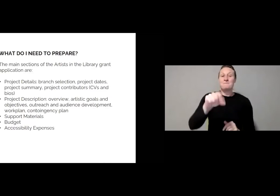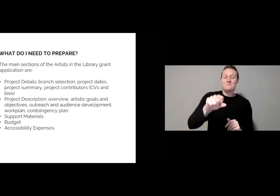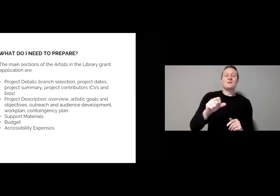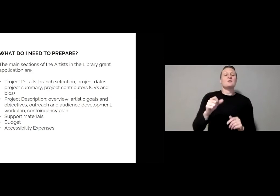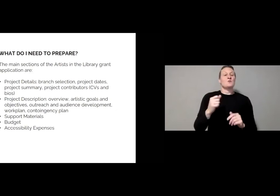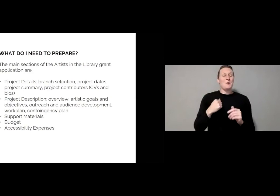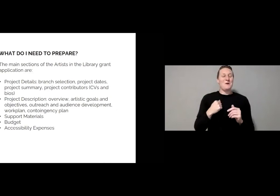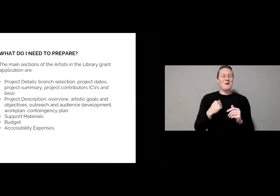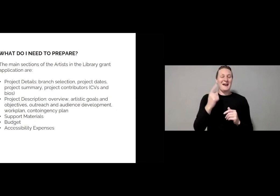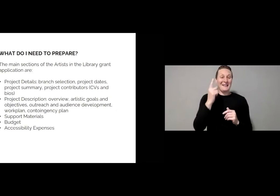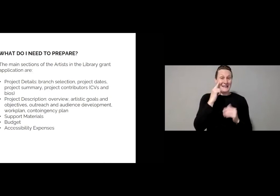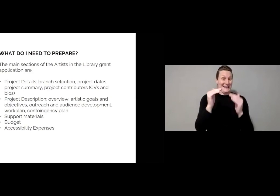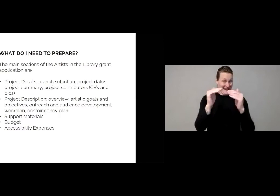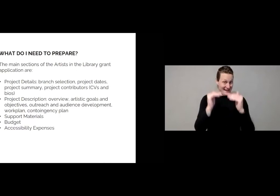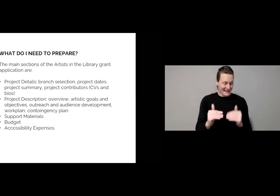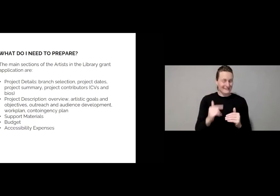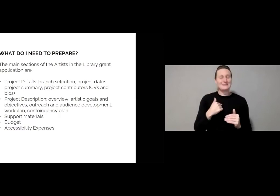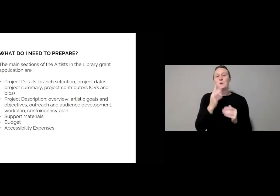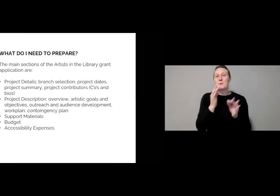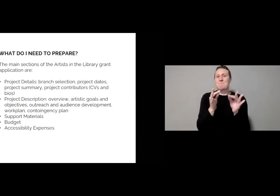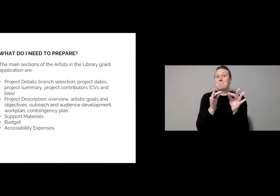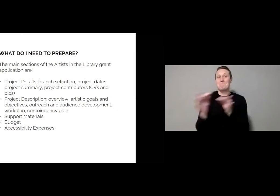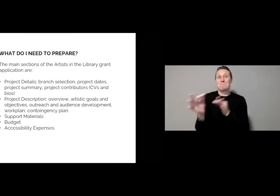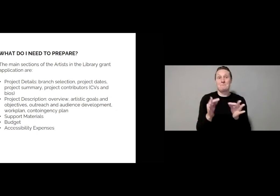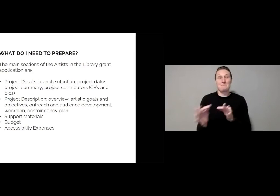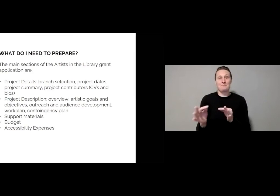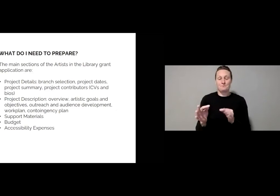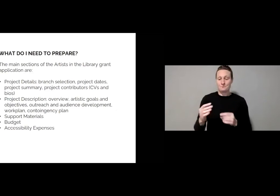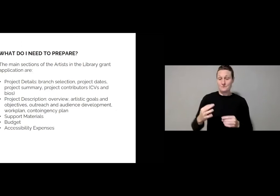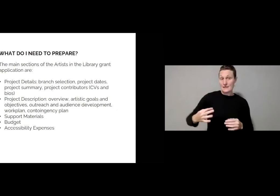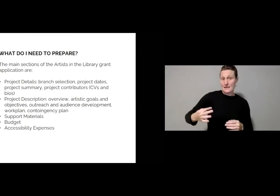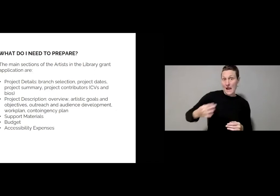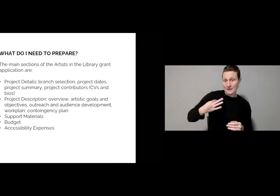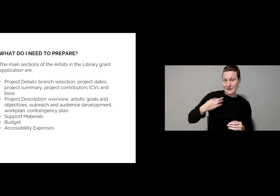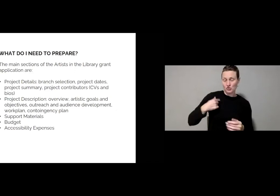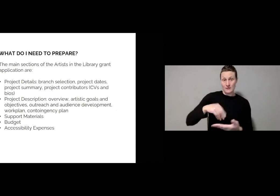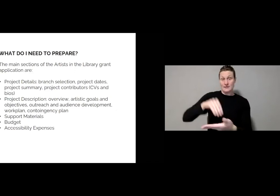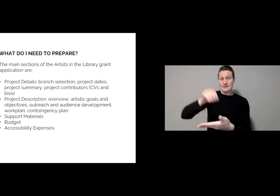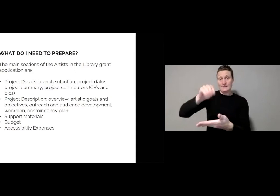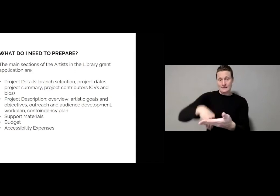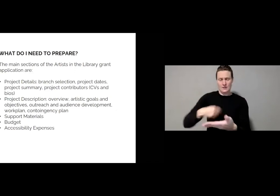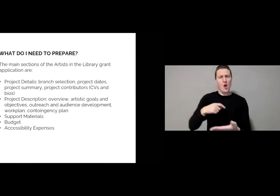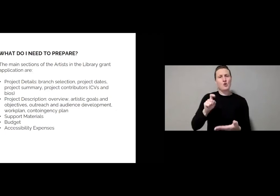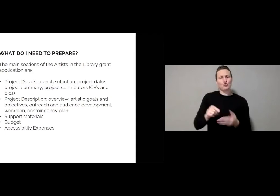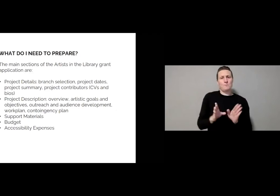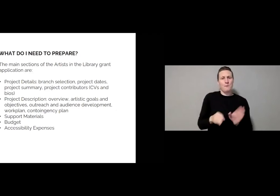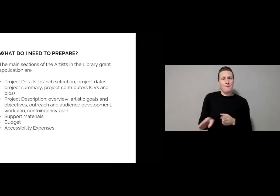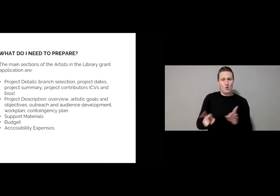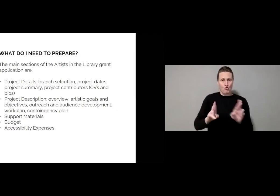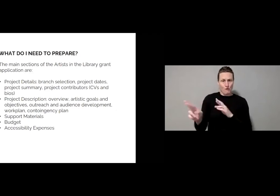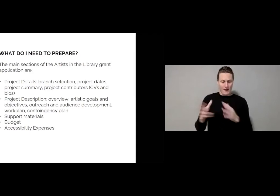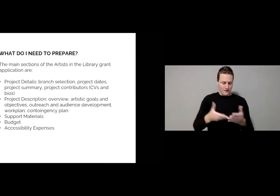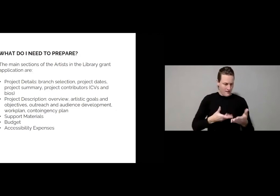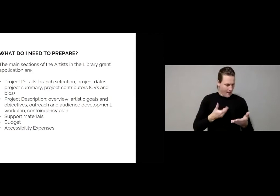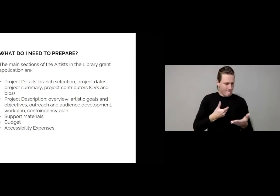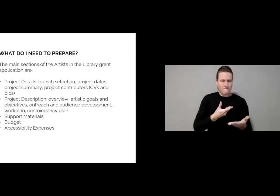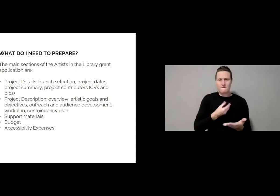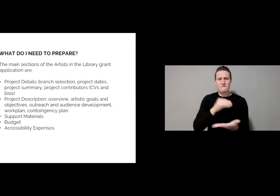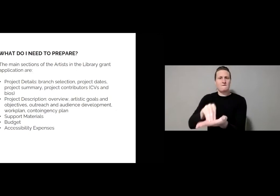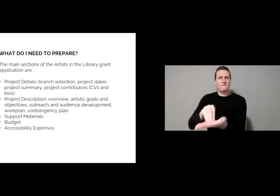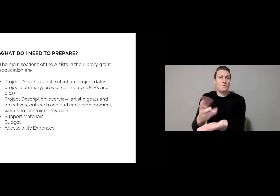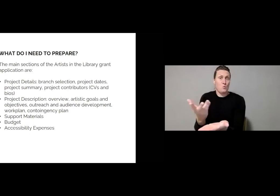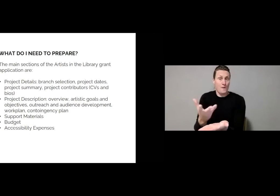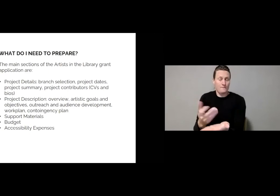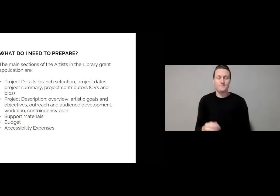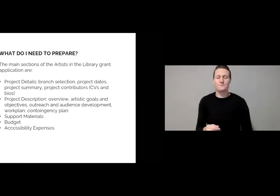needed, what you sort of need to get ready for this application. The best thing to do is just to sit and read the program guidelines